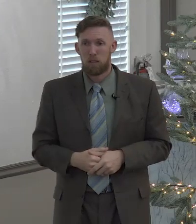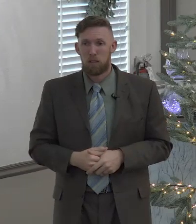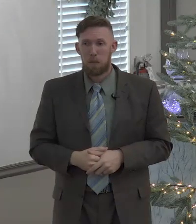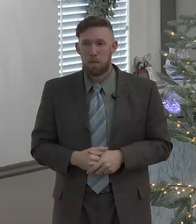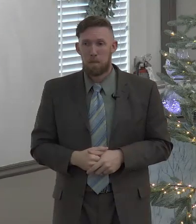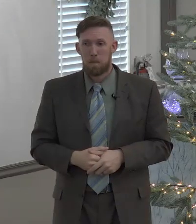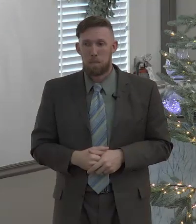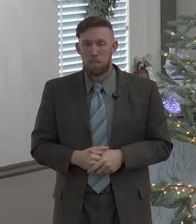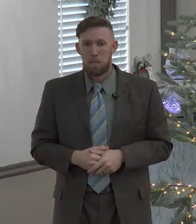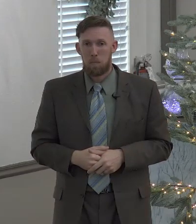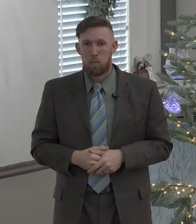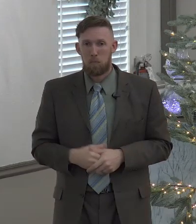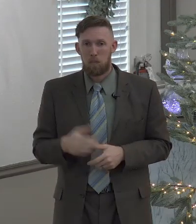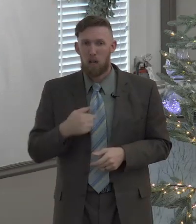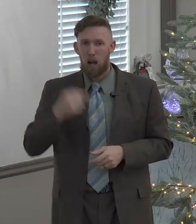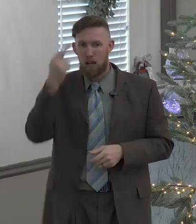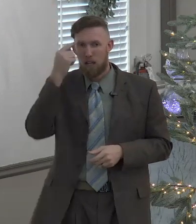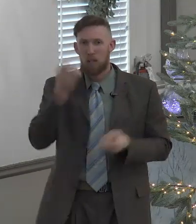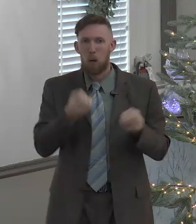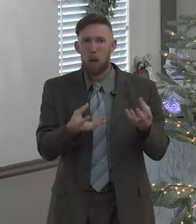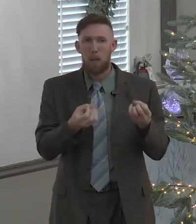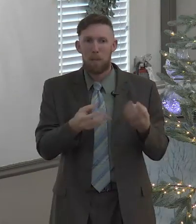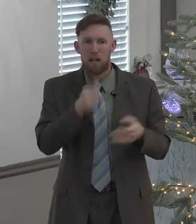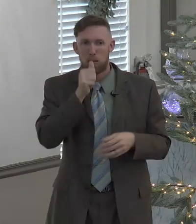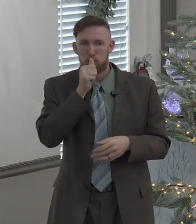I think that still exists in